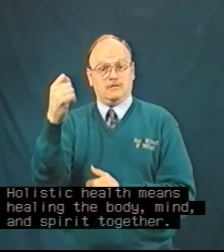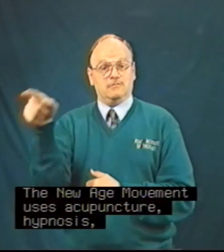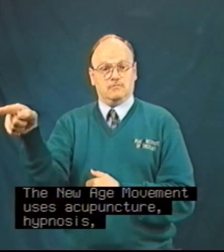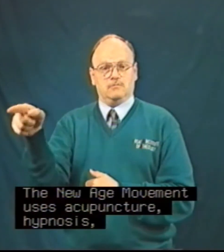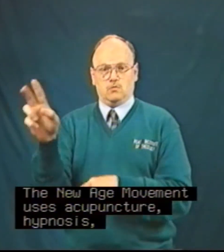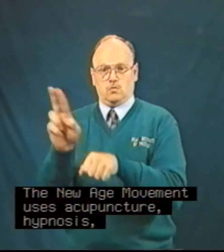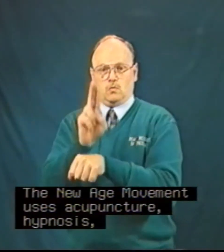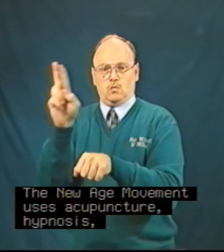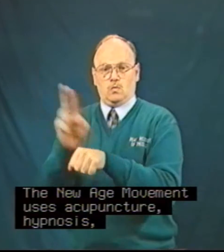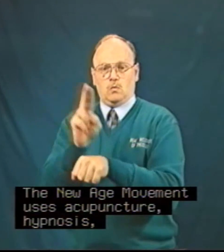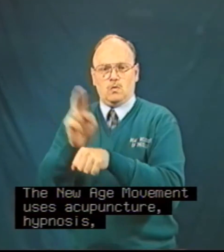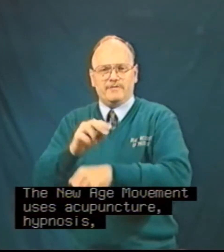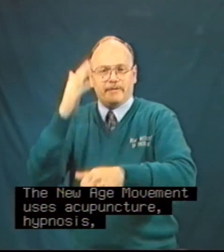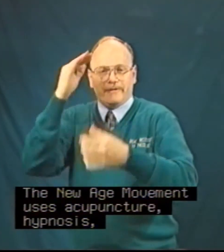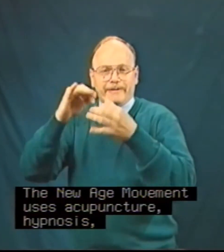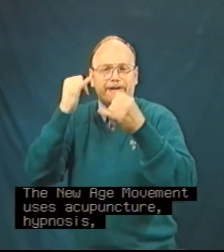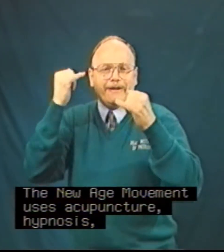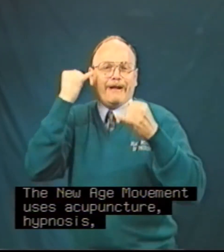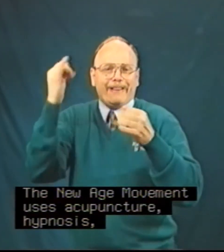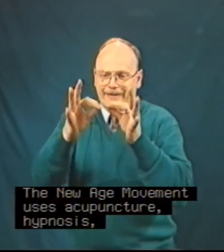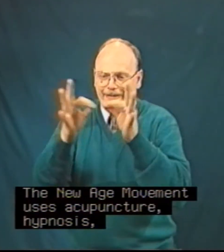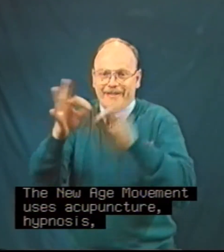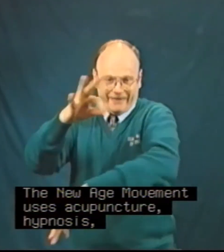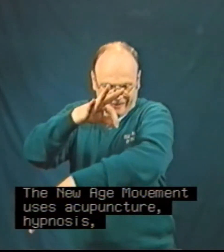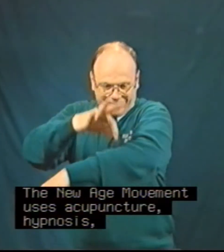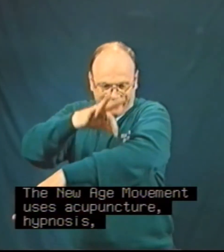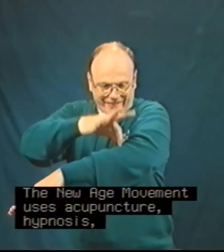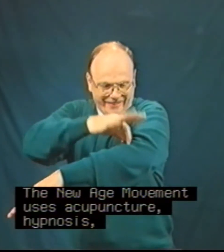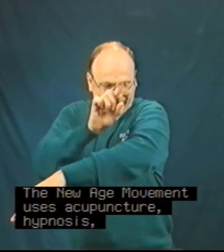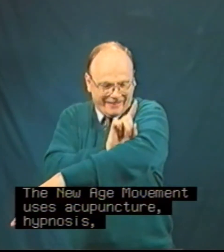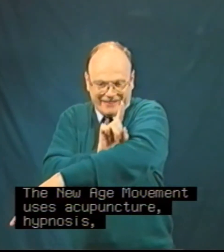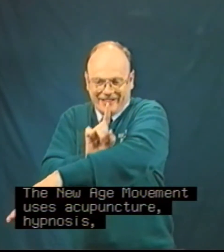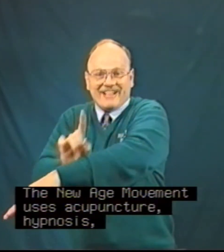The New Age movement uses acupuncture, hypnosis,